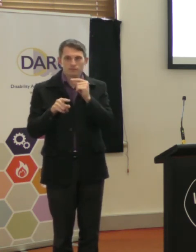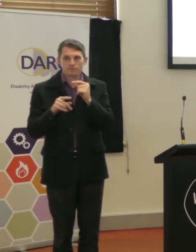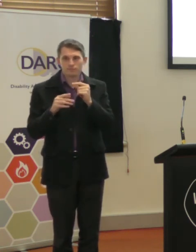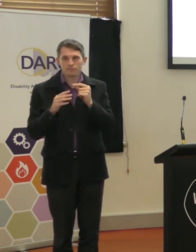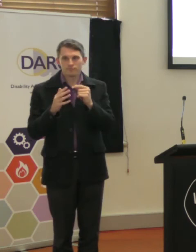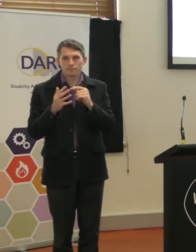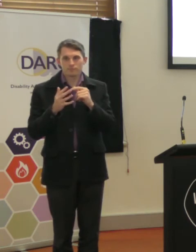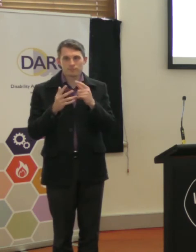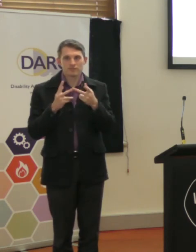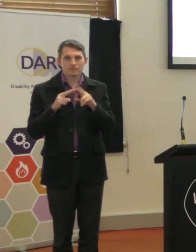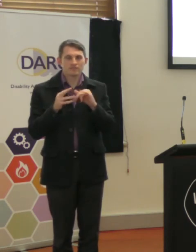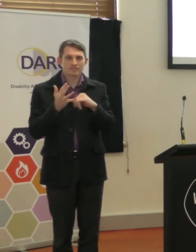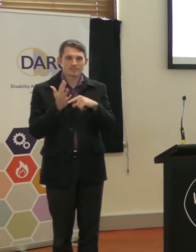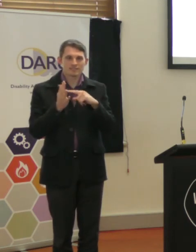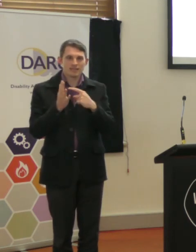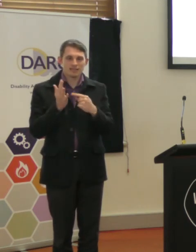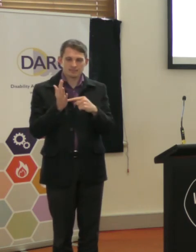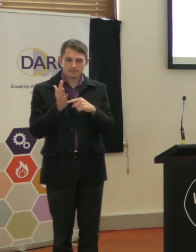It's oh, sorry.